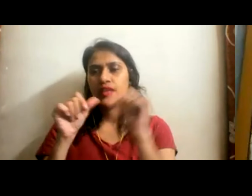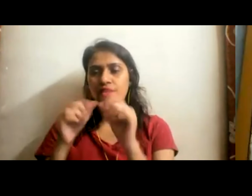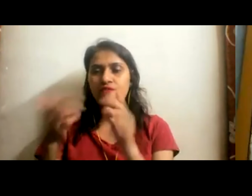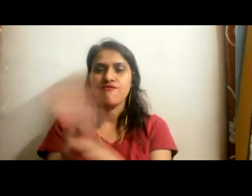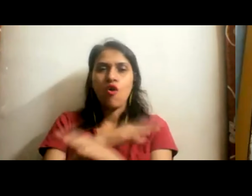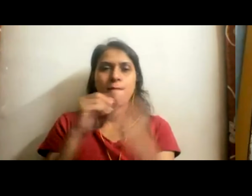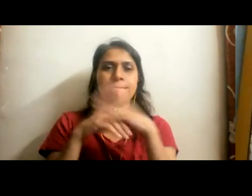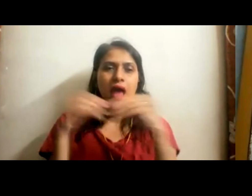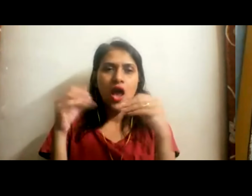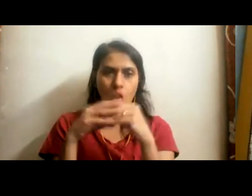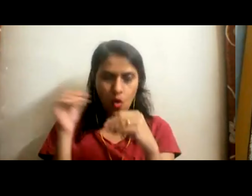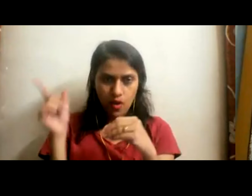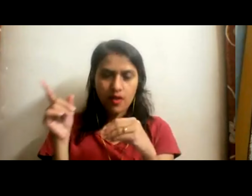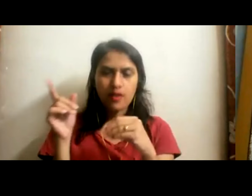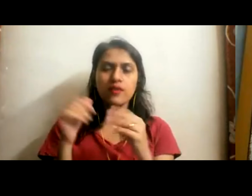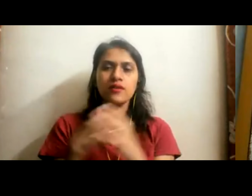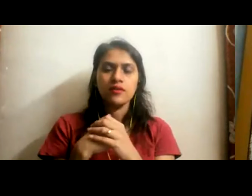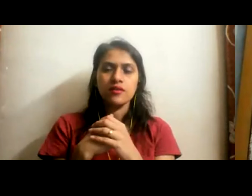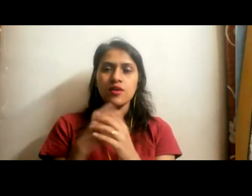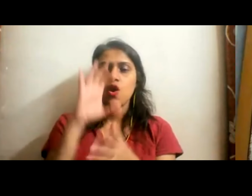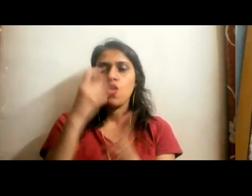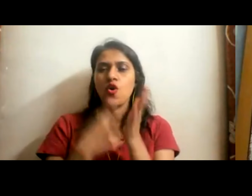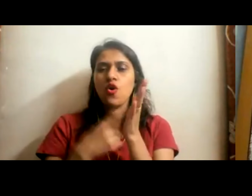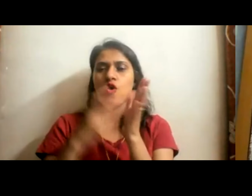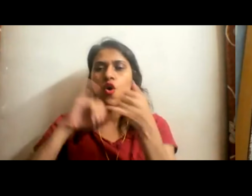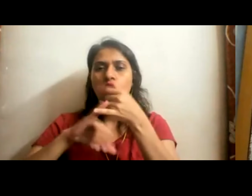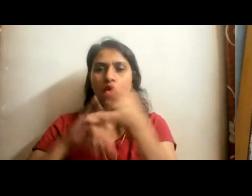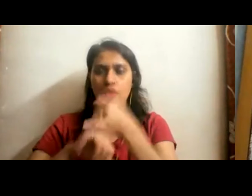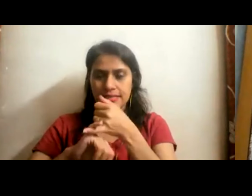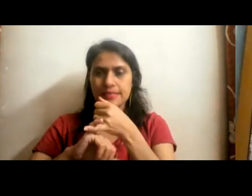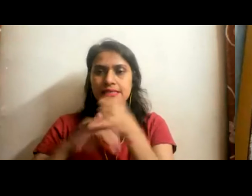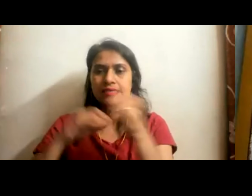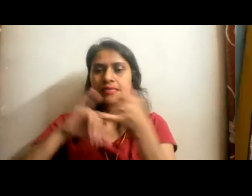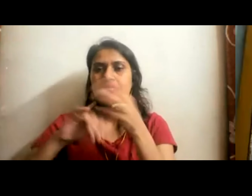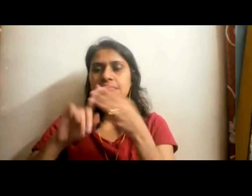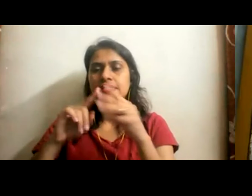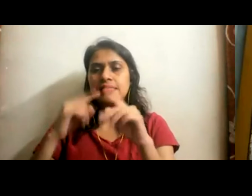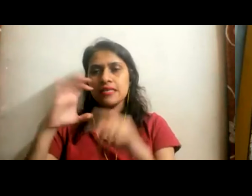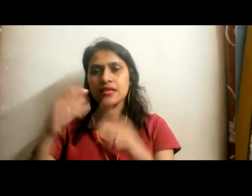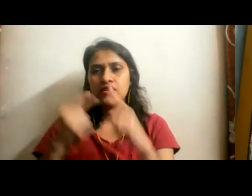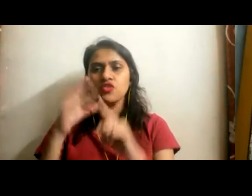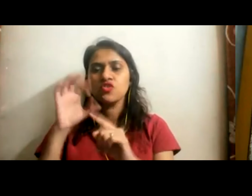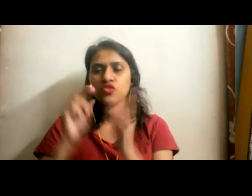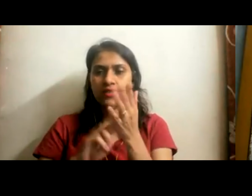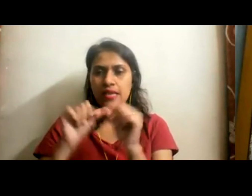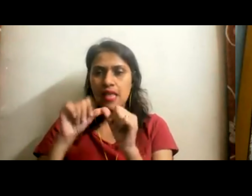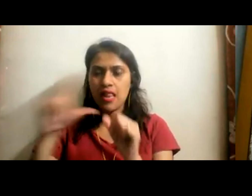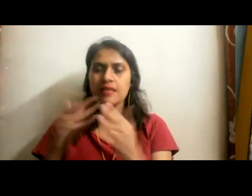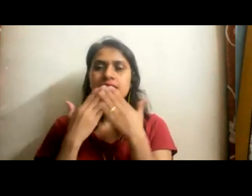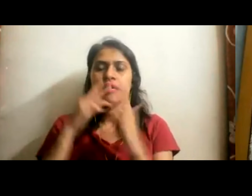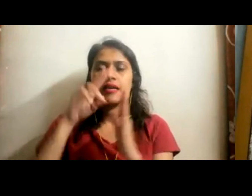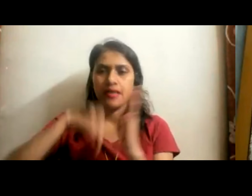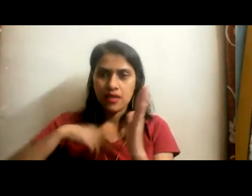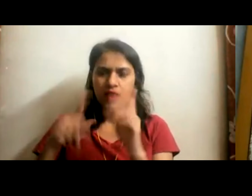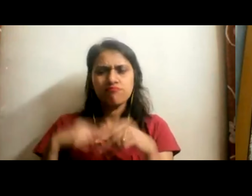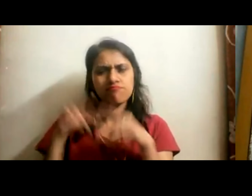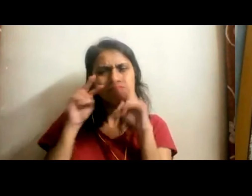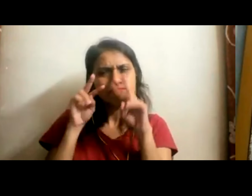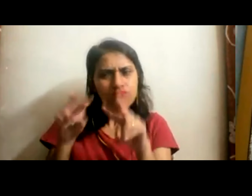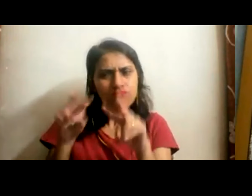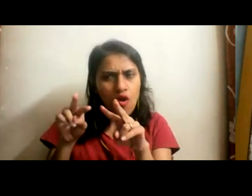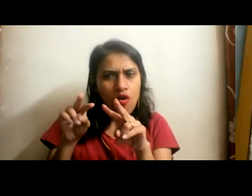Akshata. got this cross-sectional study. So what I understand from cross-sectional study is that it is an observational study